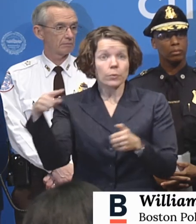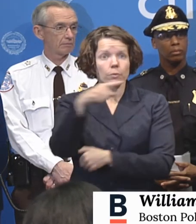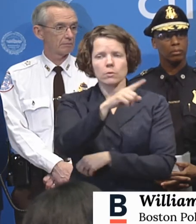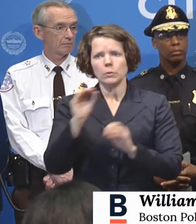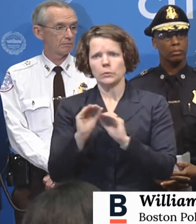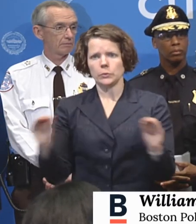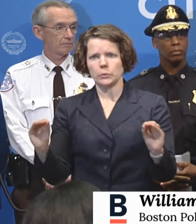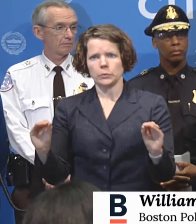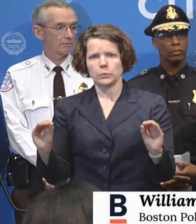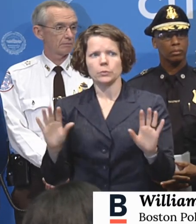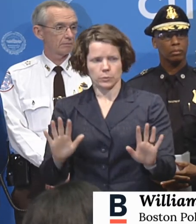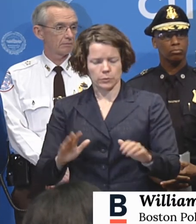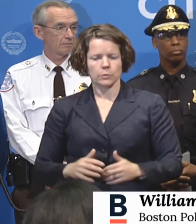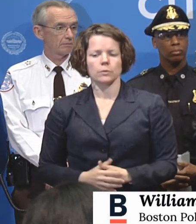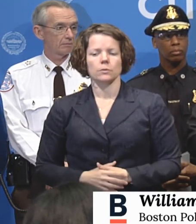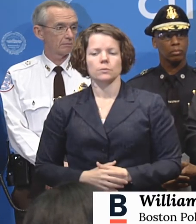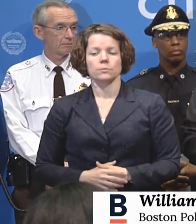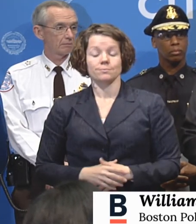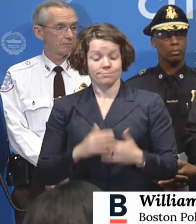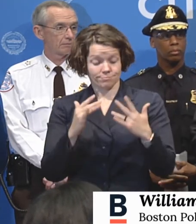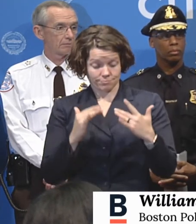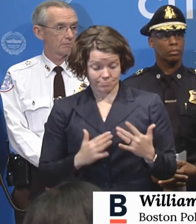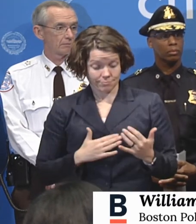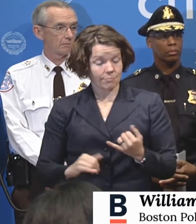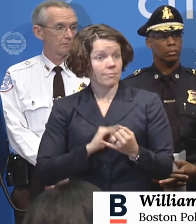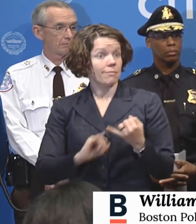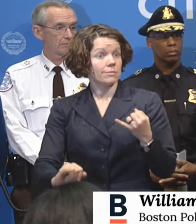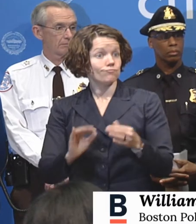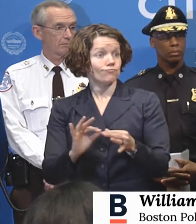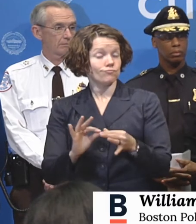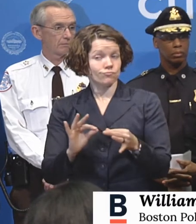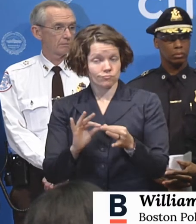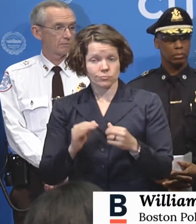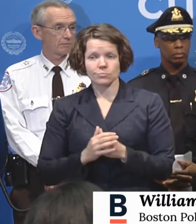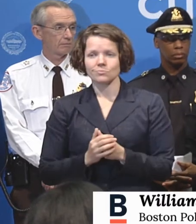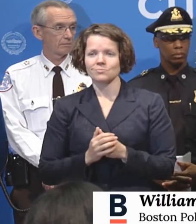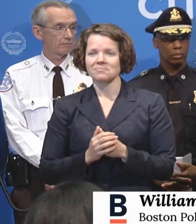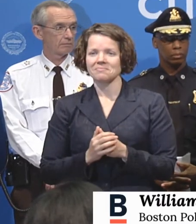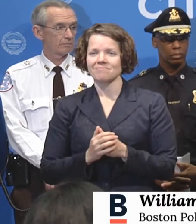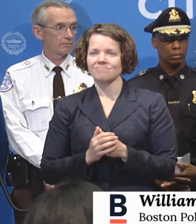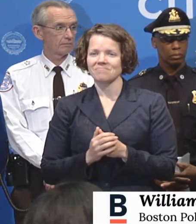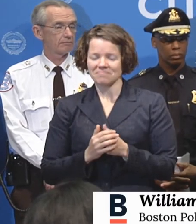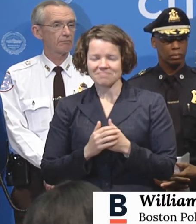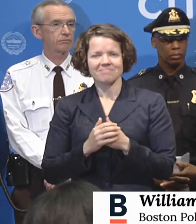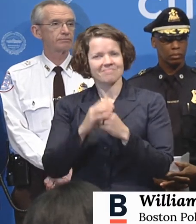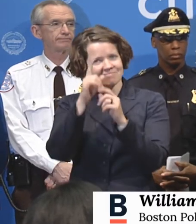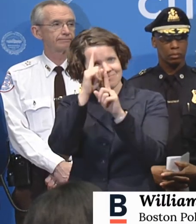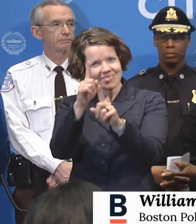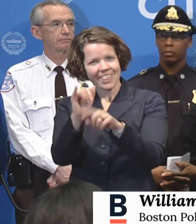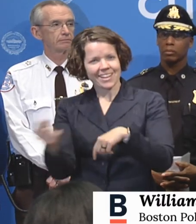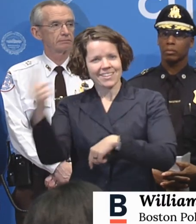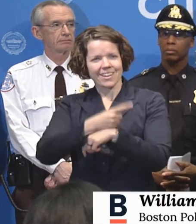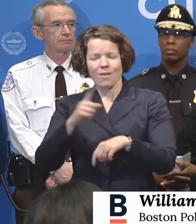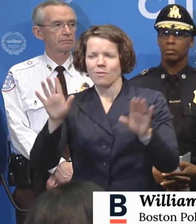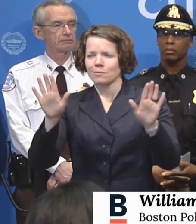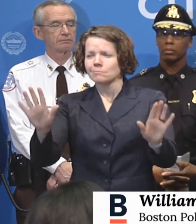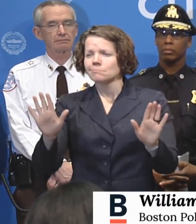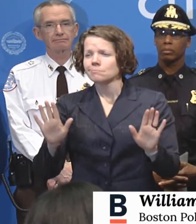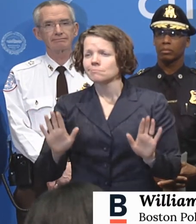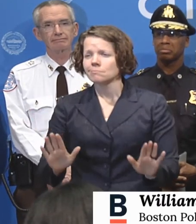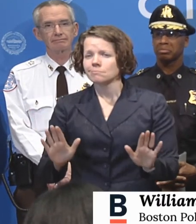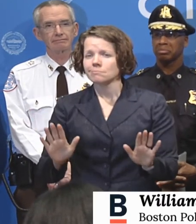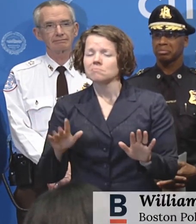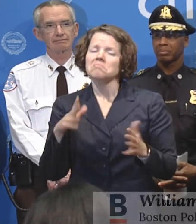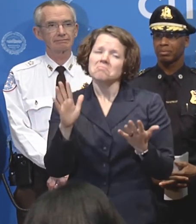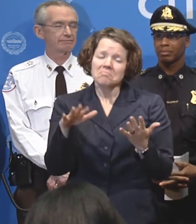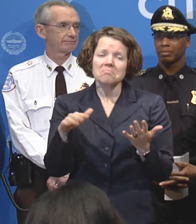And in closing, we anticipate this to be a great day. Bring your weather gear. It's going to be